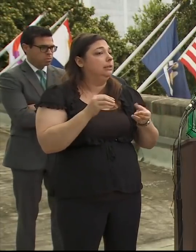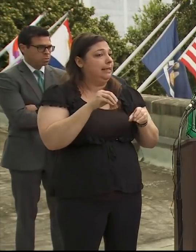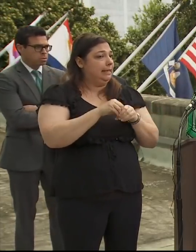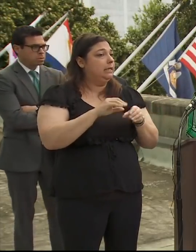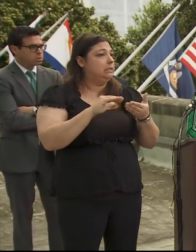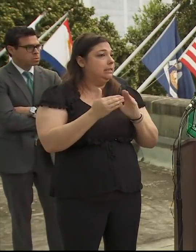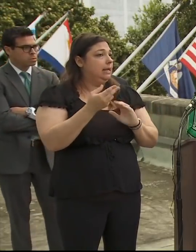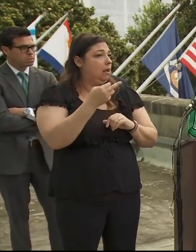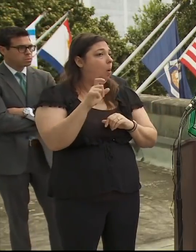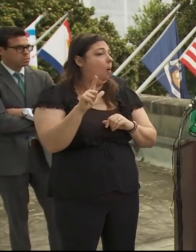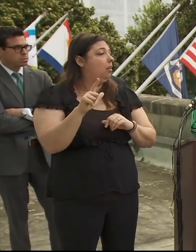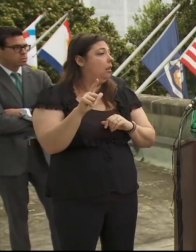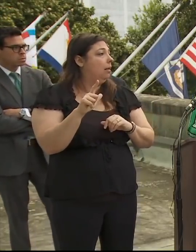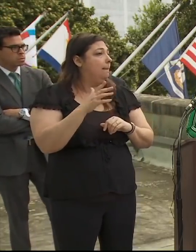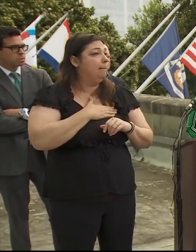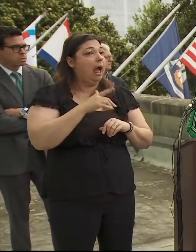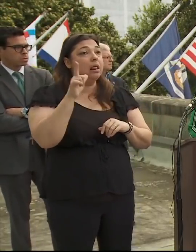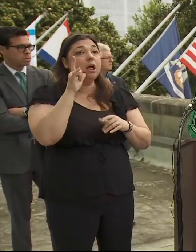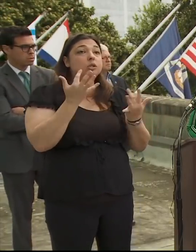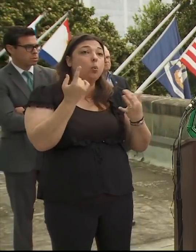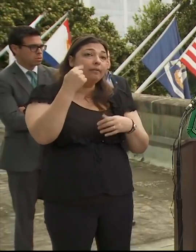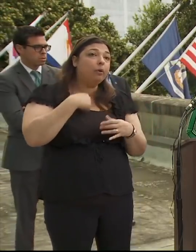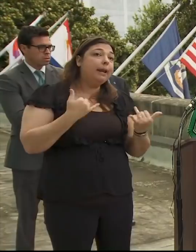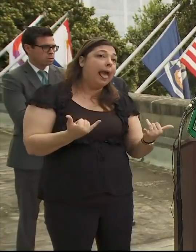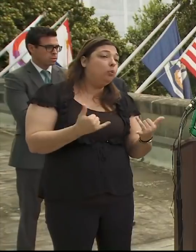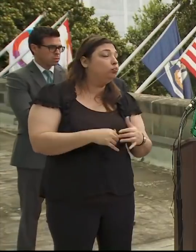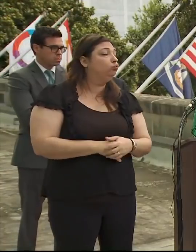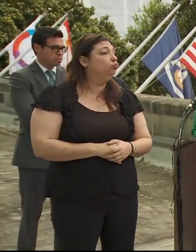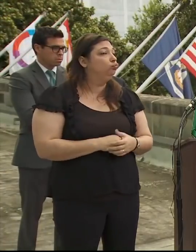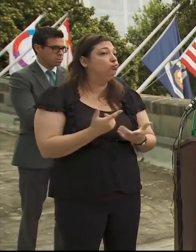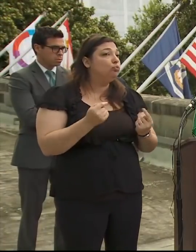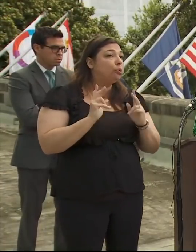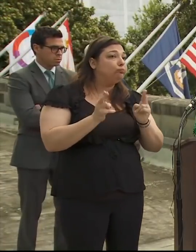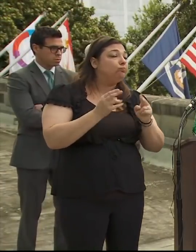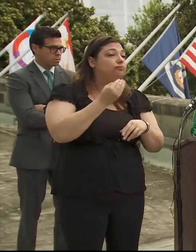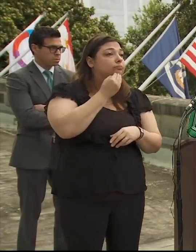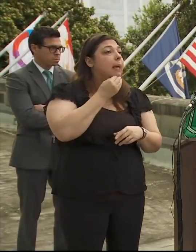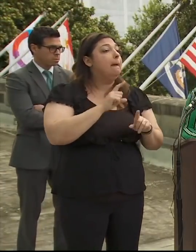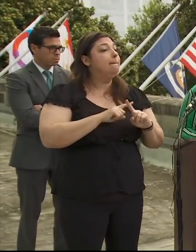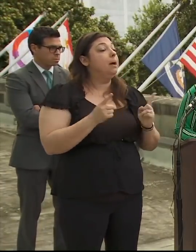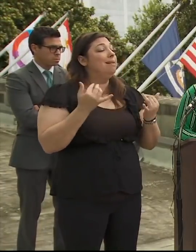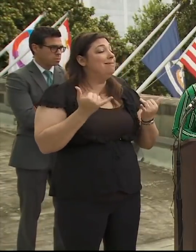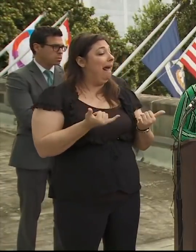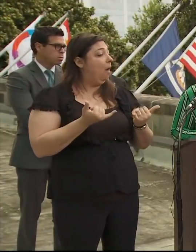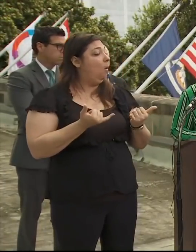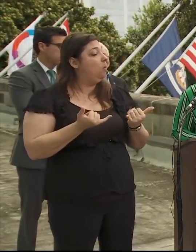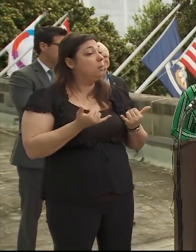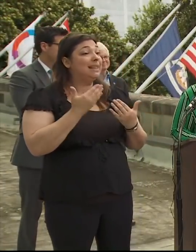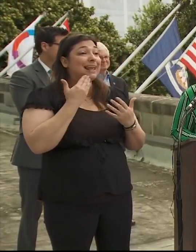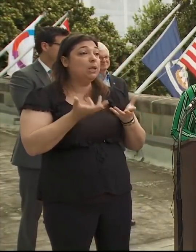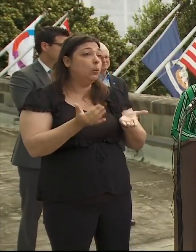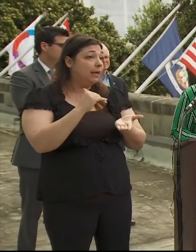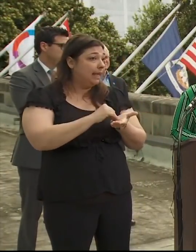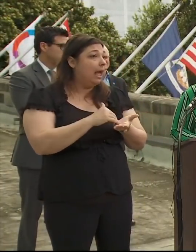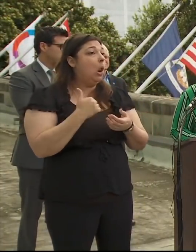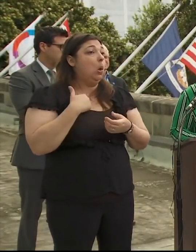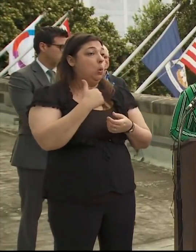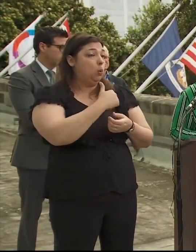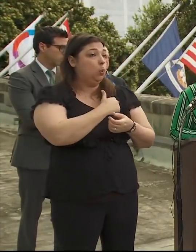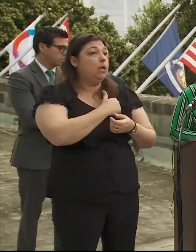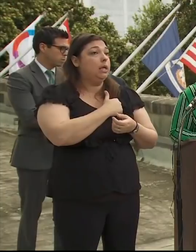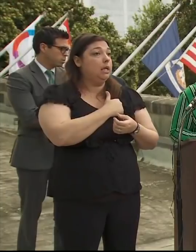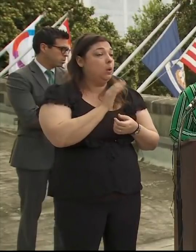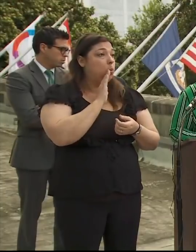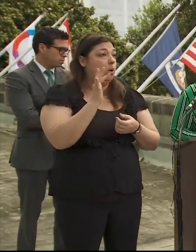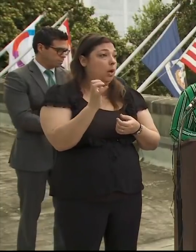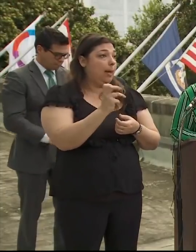Hall. My lunch is waiting for me right now. I'm trying to get to it. But with that, thank you again. We will